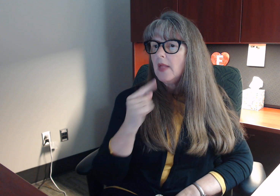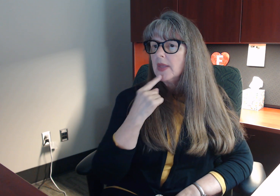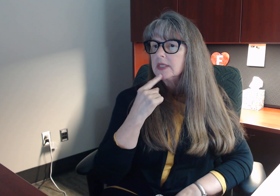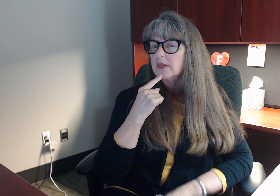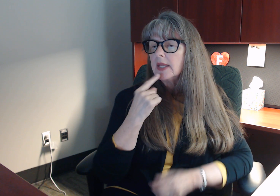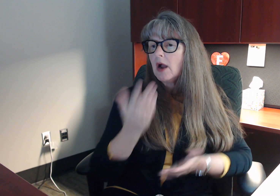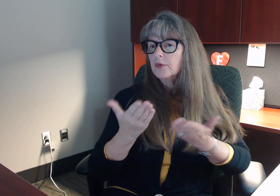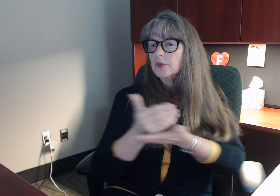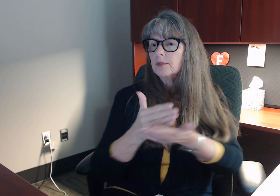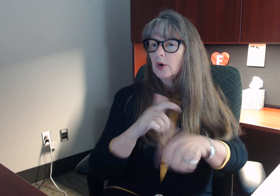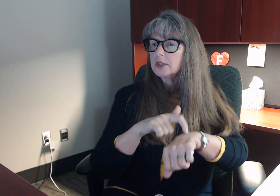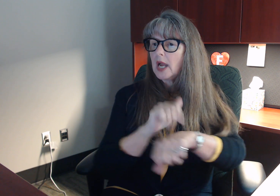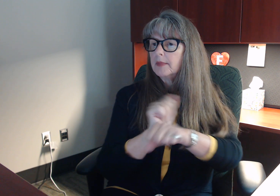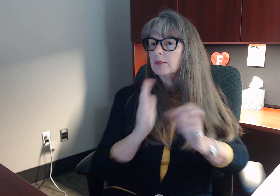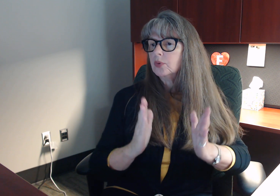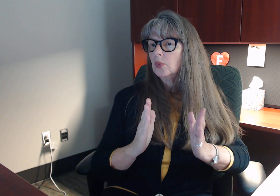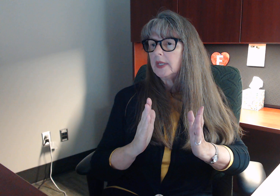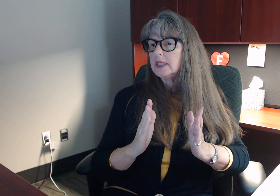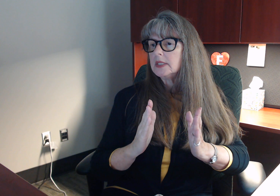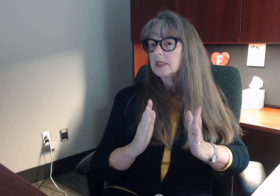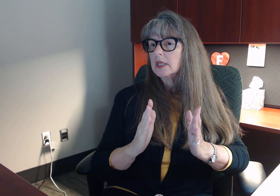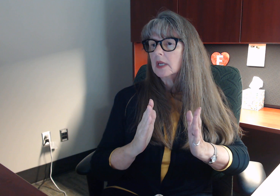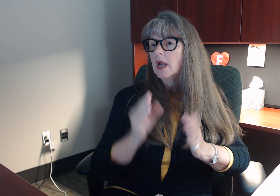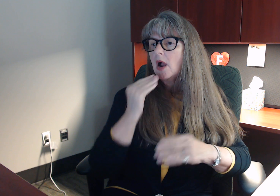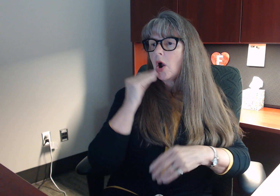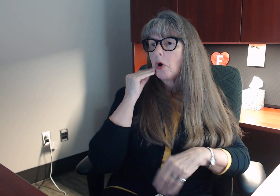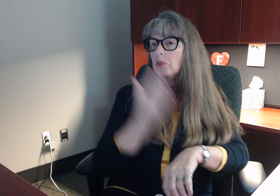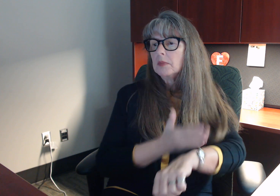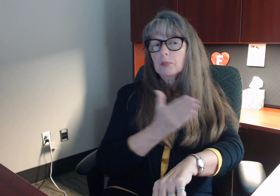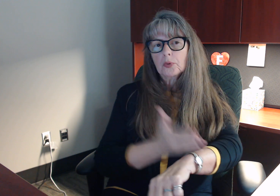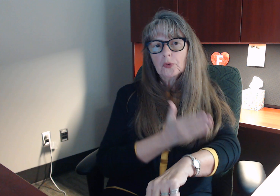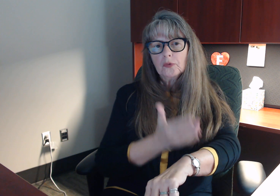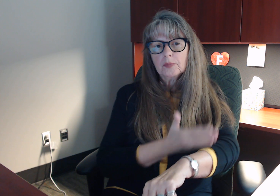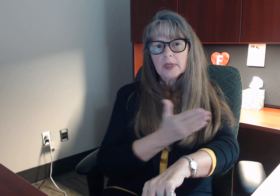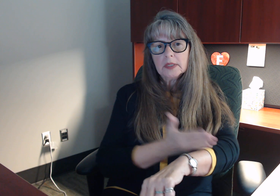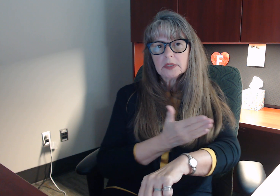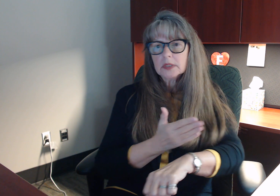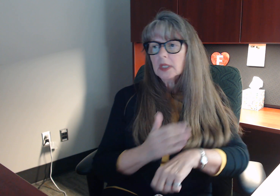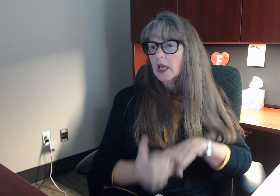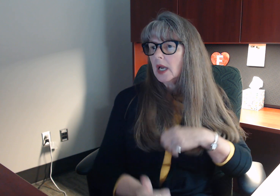said they offer their part-time employees home improvement,